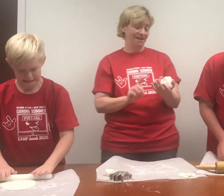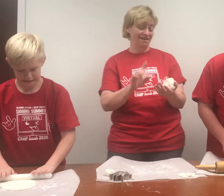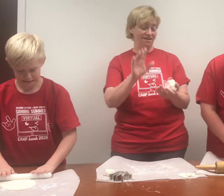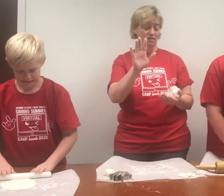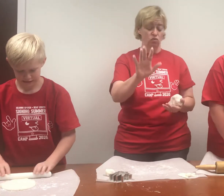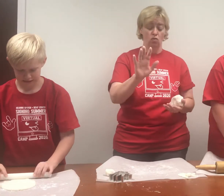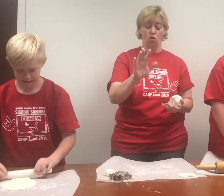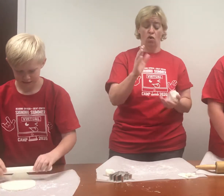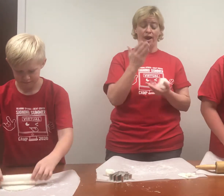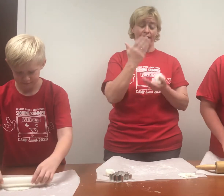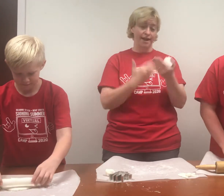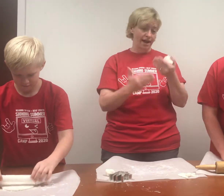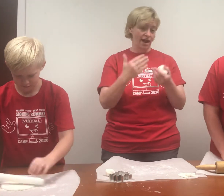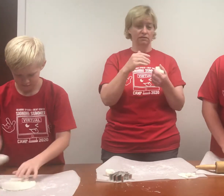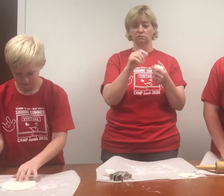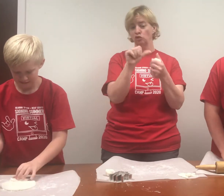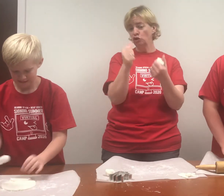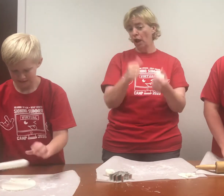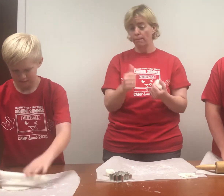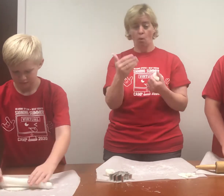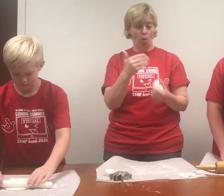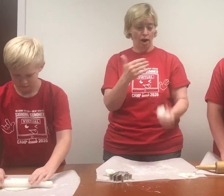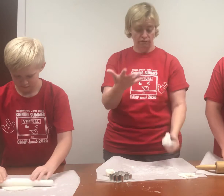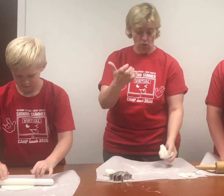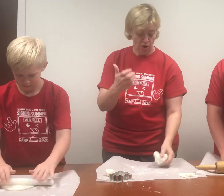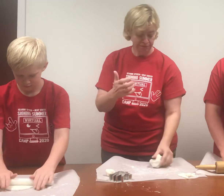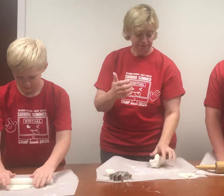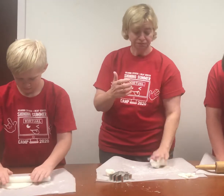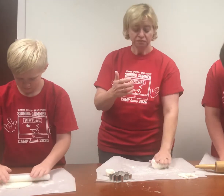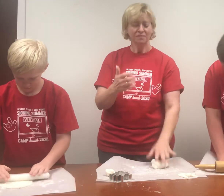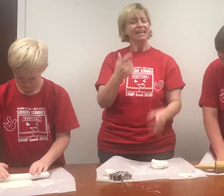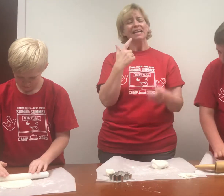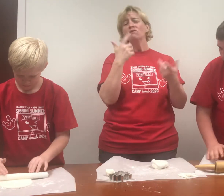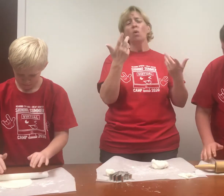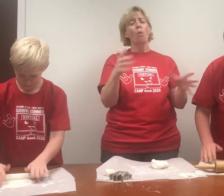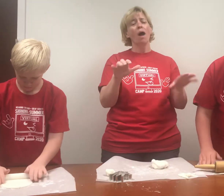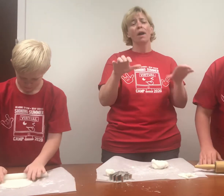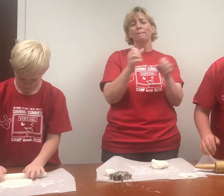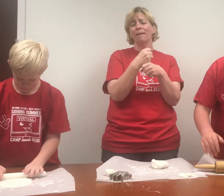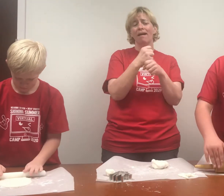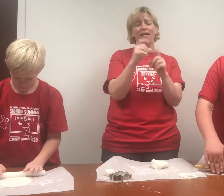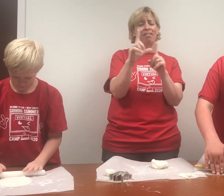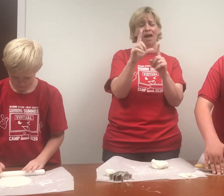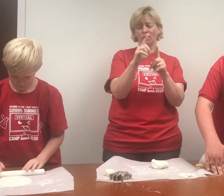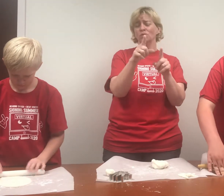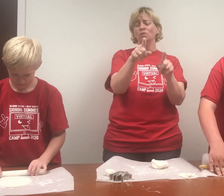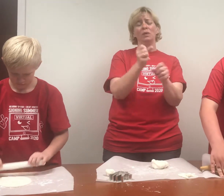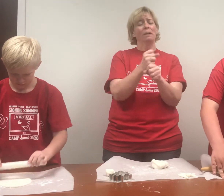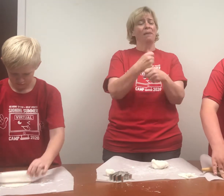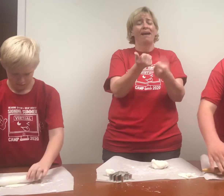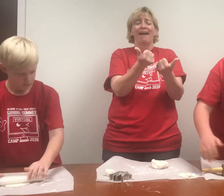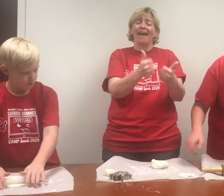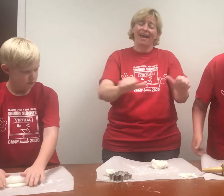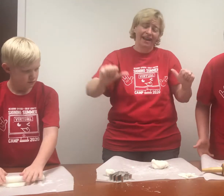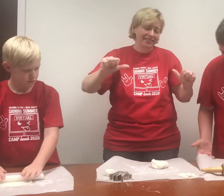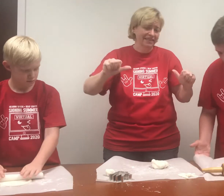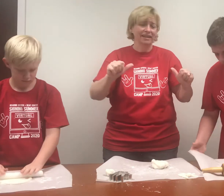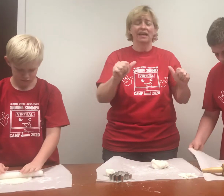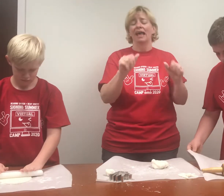When you're finished designing your hand shape, whatever you've decided that you want it to be, if you don't want to make a letter, that's